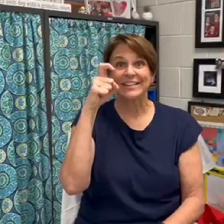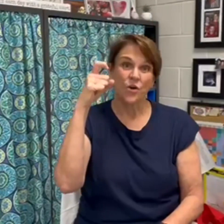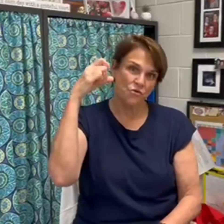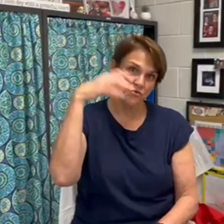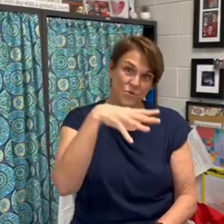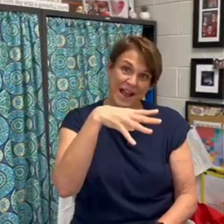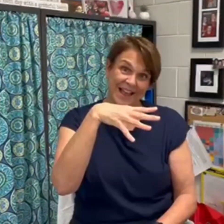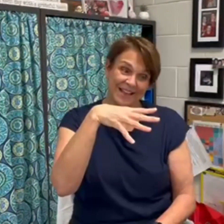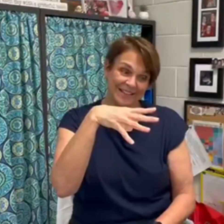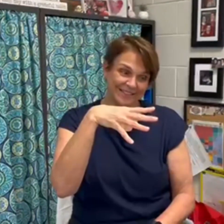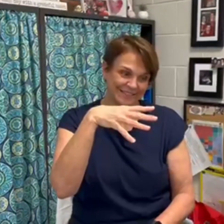X-ray.